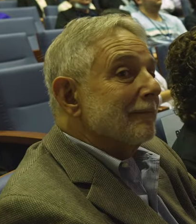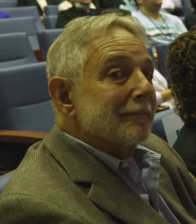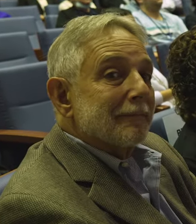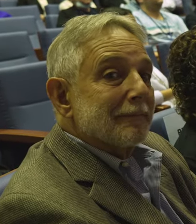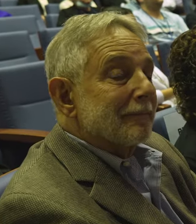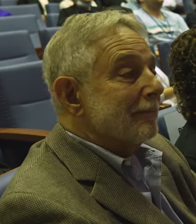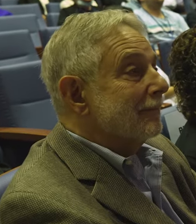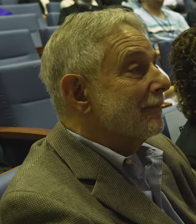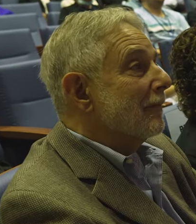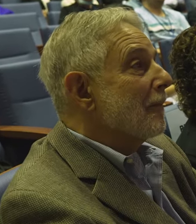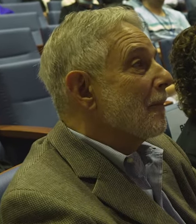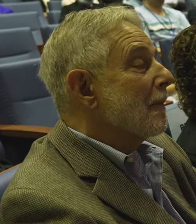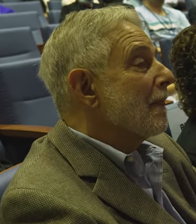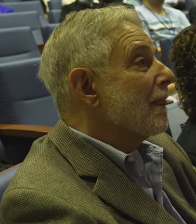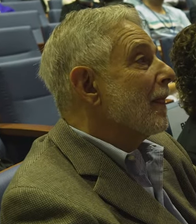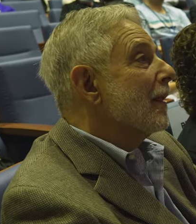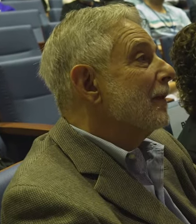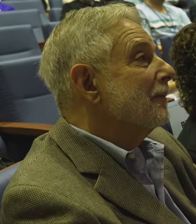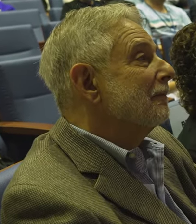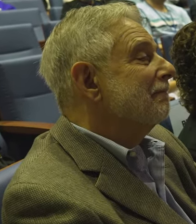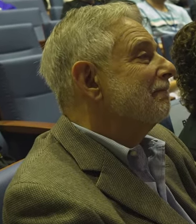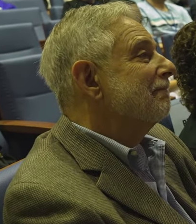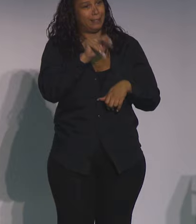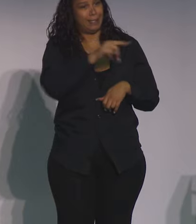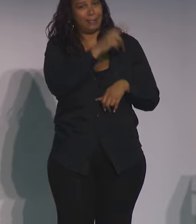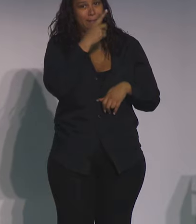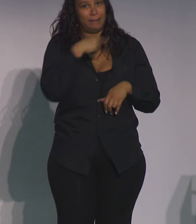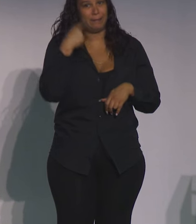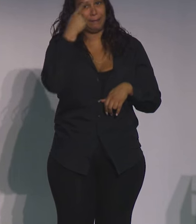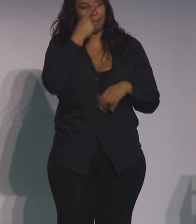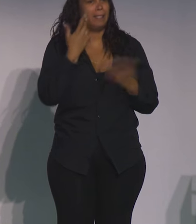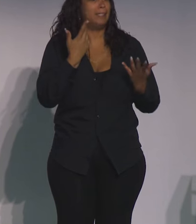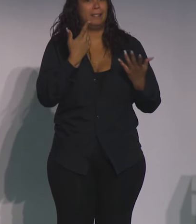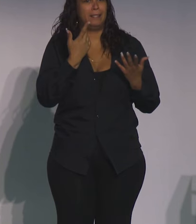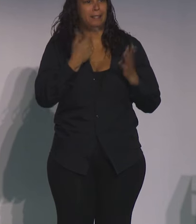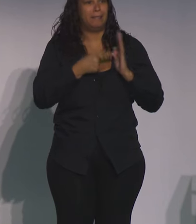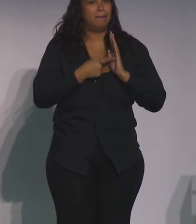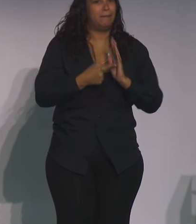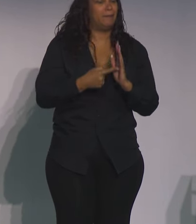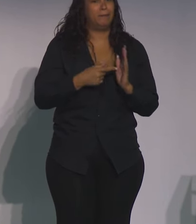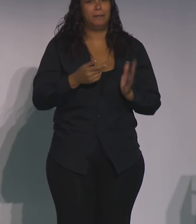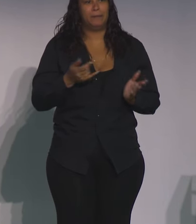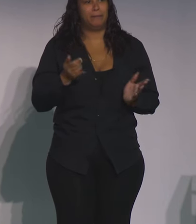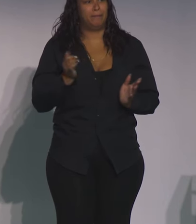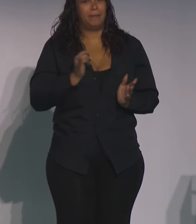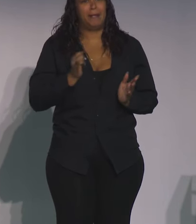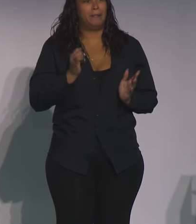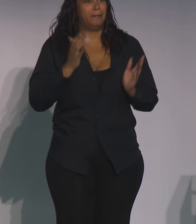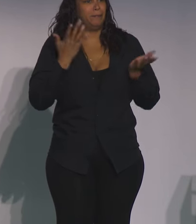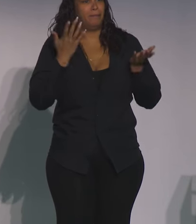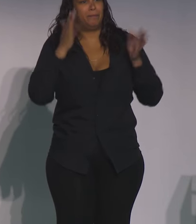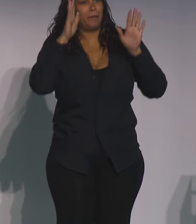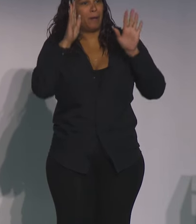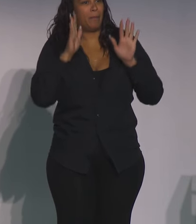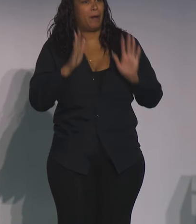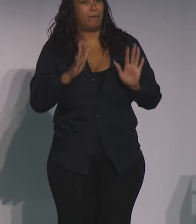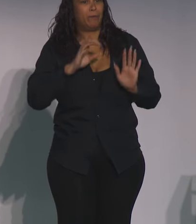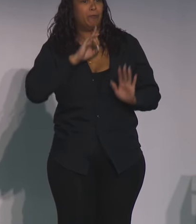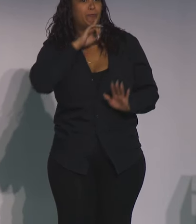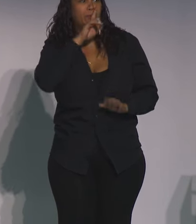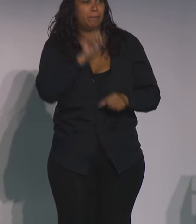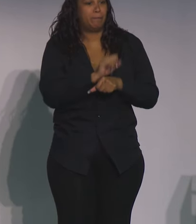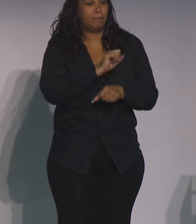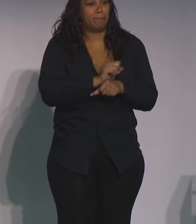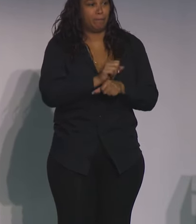Dan. And Dan, I never forget his reaction. He just started giggling. You know, your dad was such a wonderful, authentic guy. He